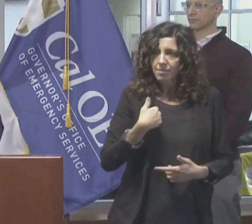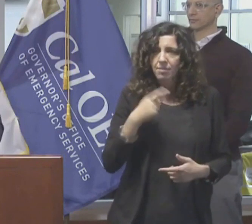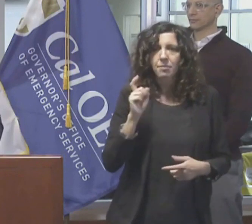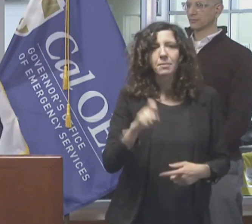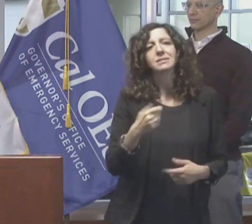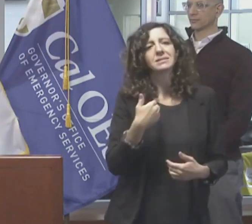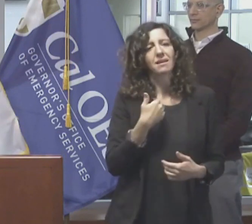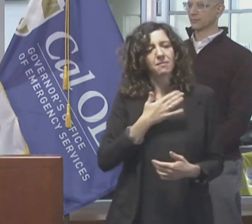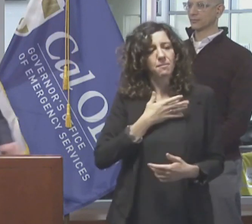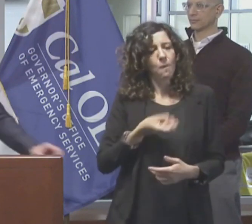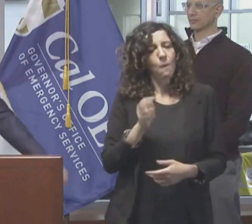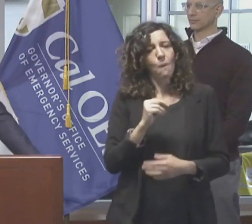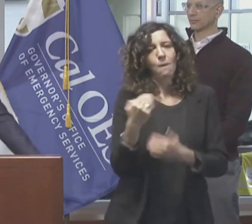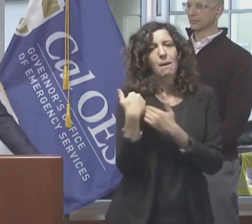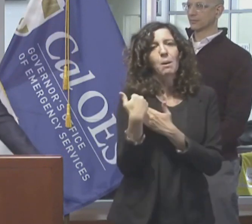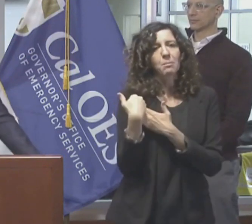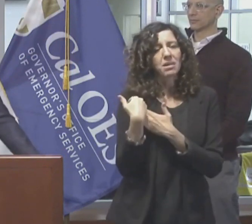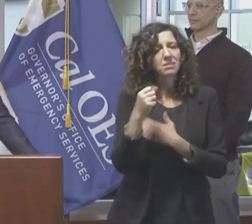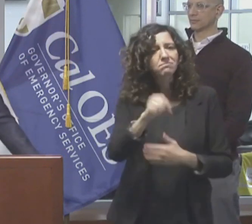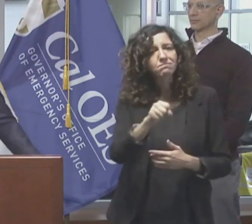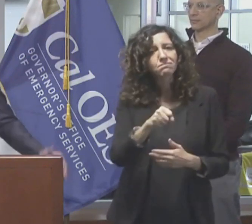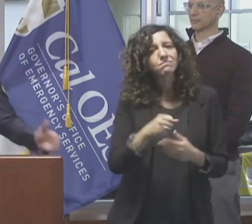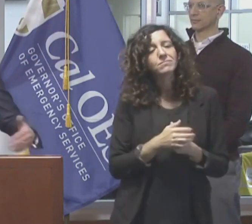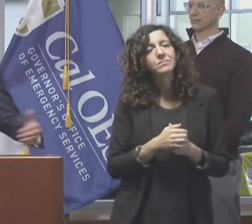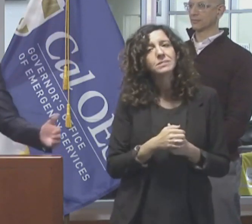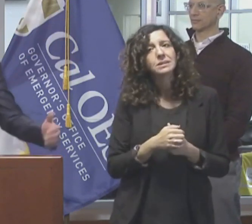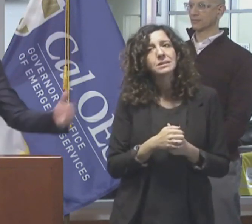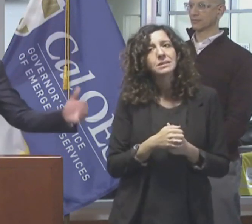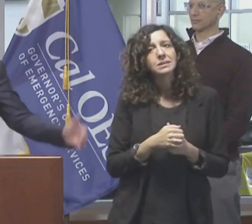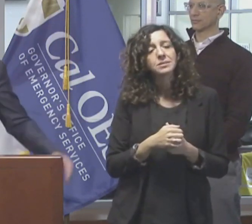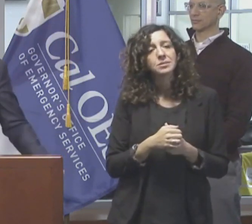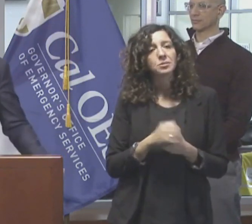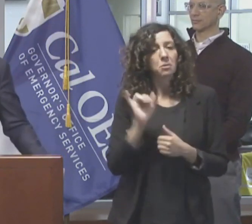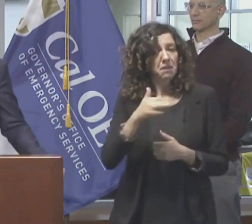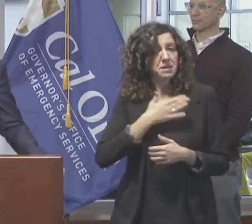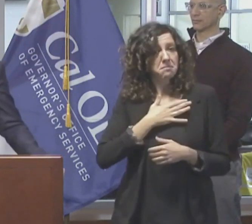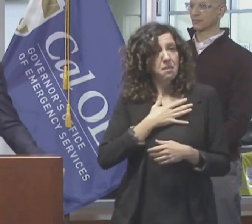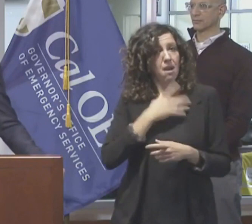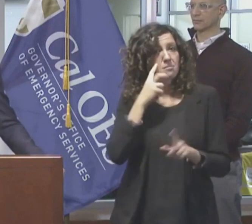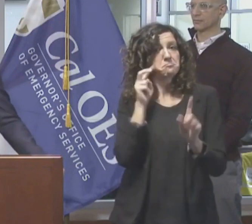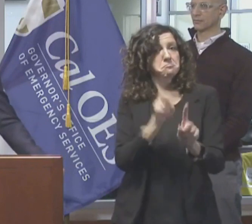to some individual account. And so that's my mindset.